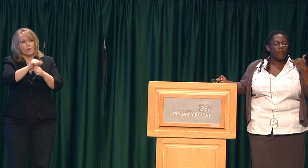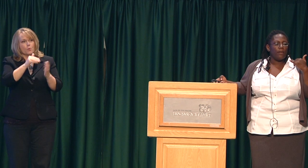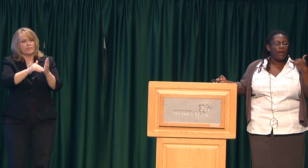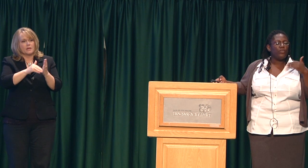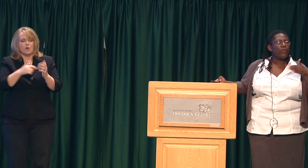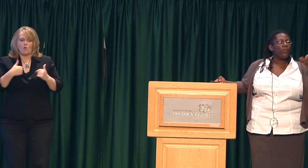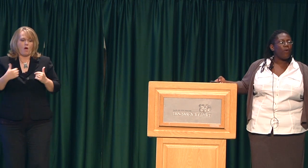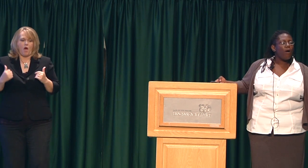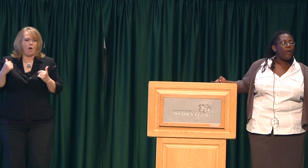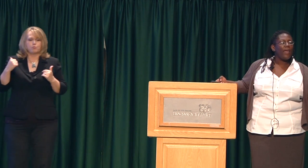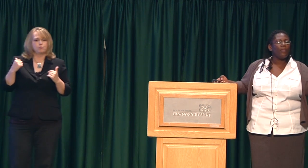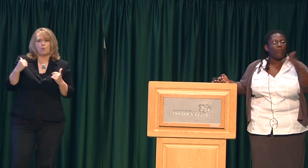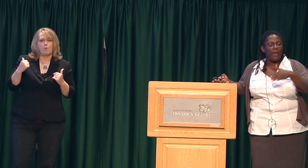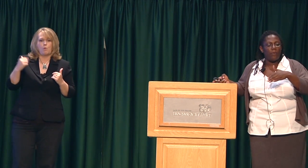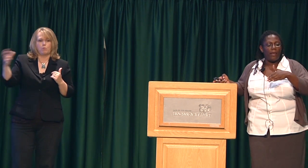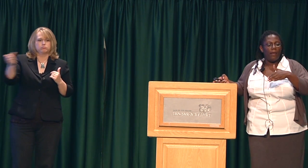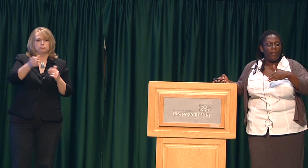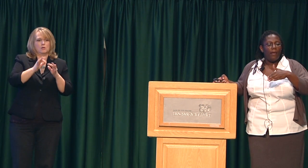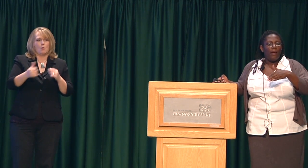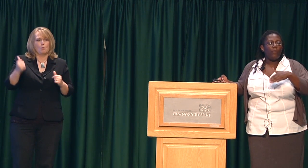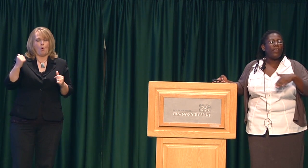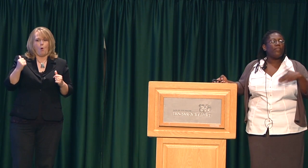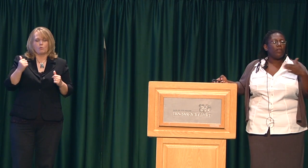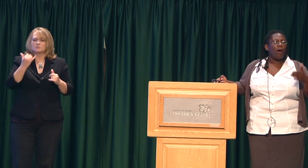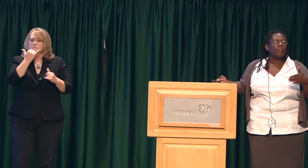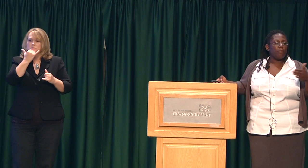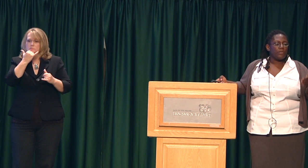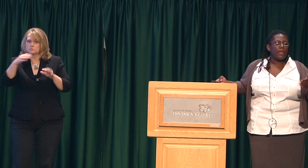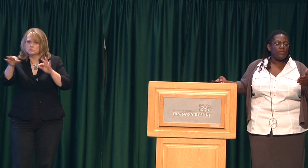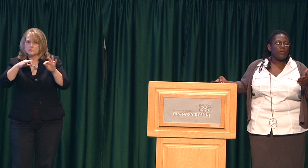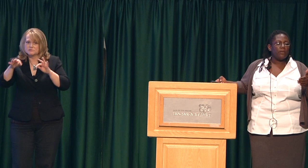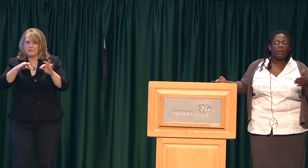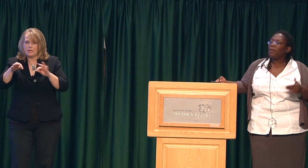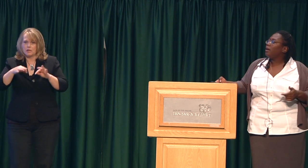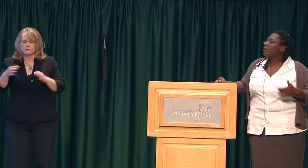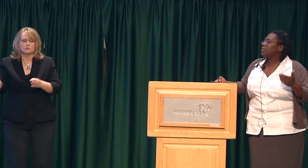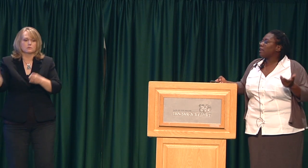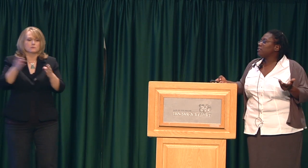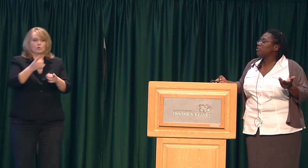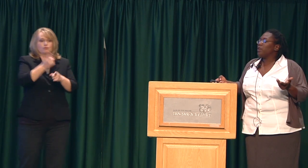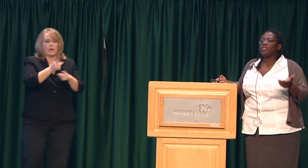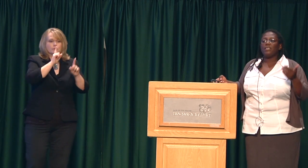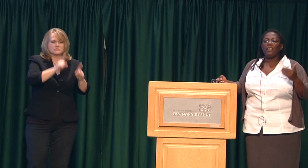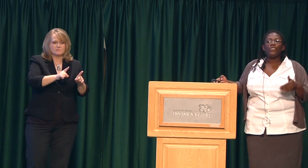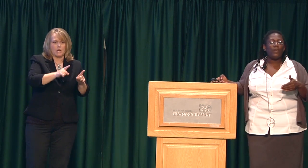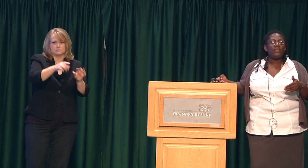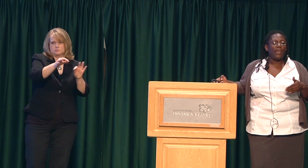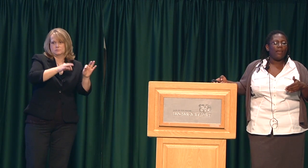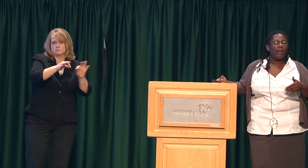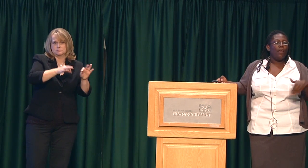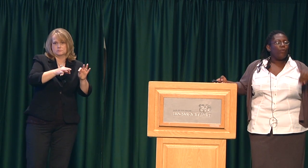the other, we show the wrong way and the right way. And we give them the laws that pertain to it. The second situation is the